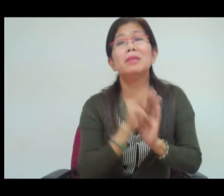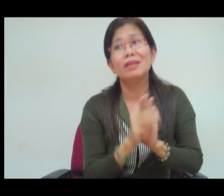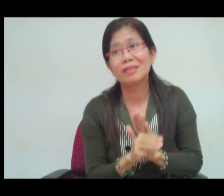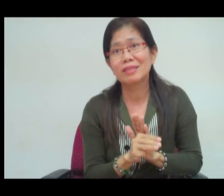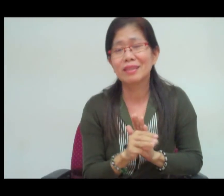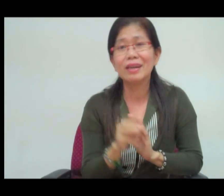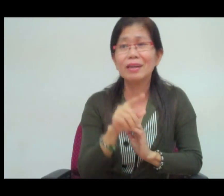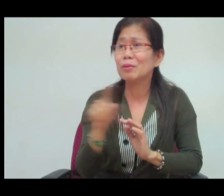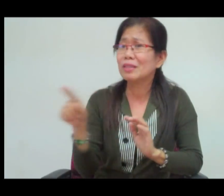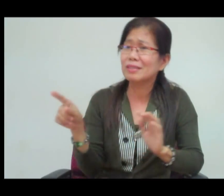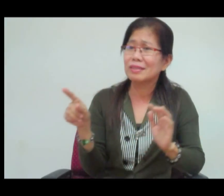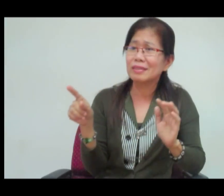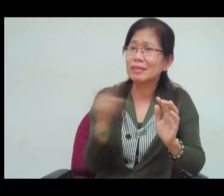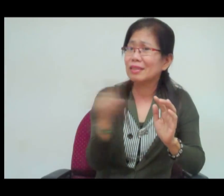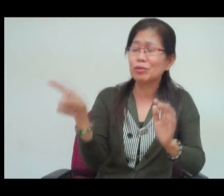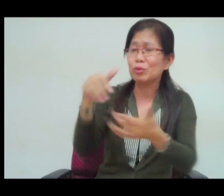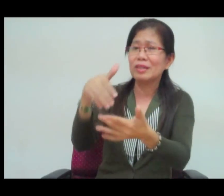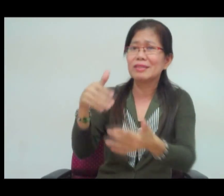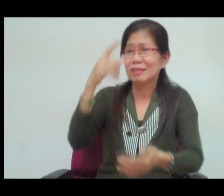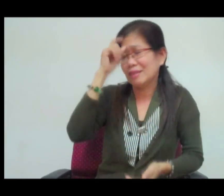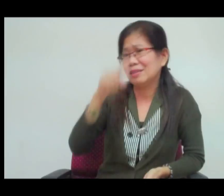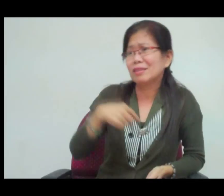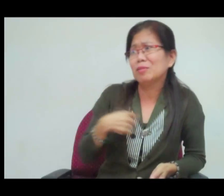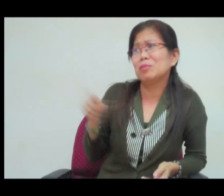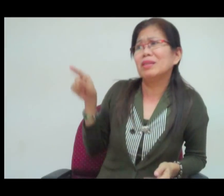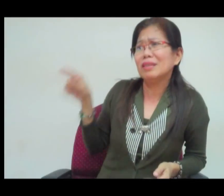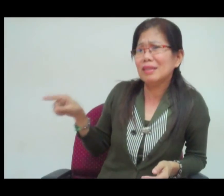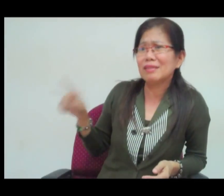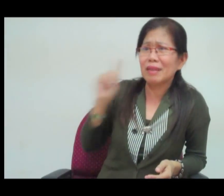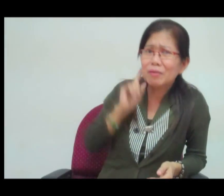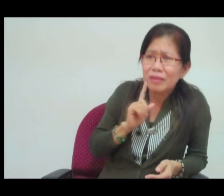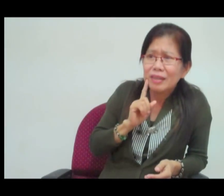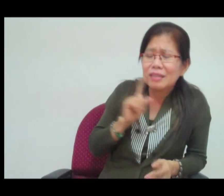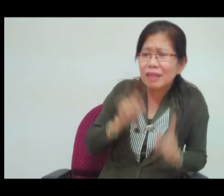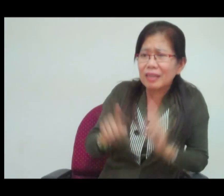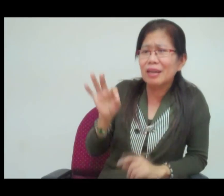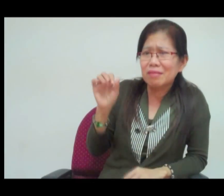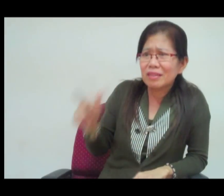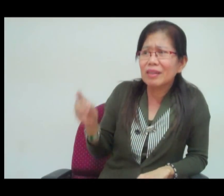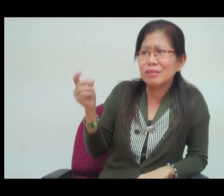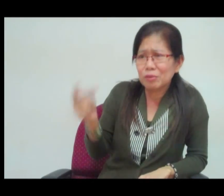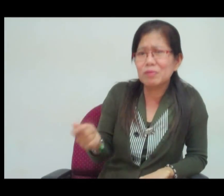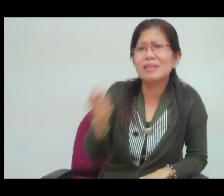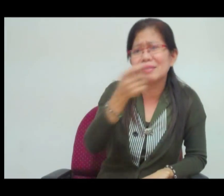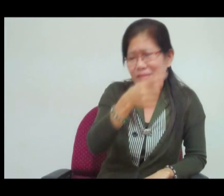minutes, and the students didn't understand me, but this deaf signed in FSL, and so fast they